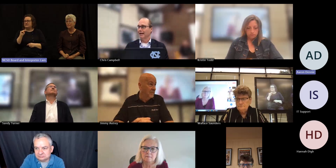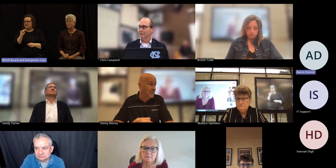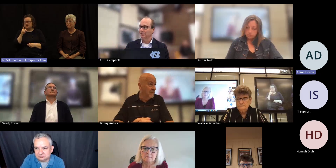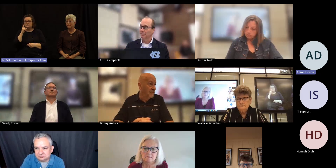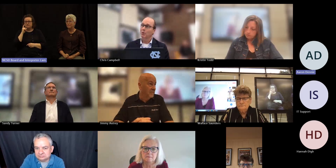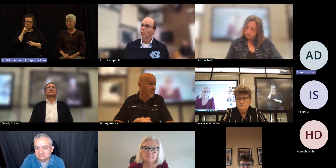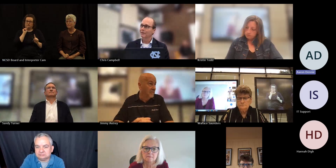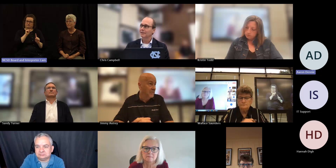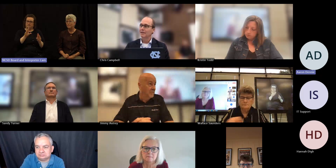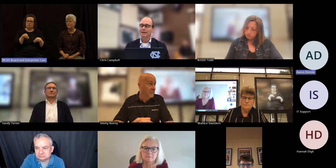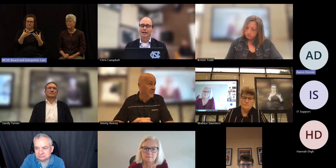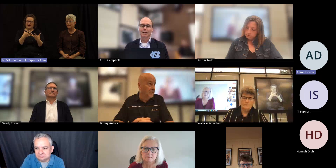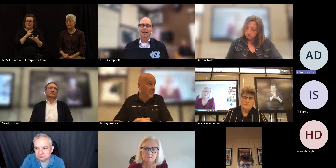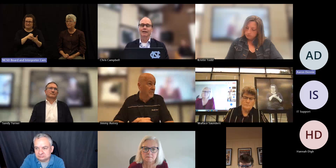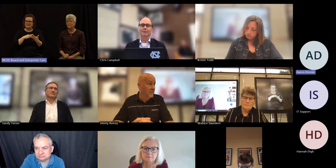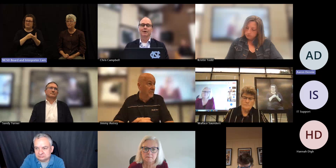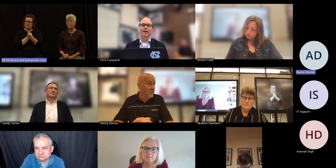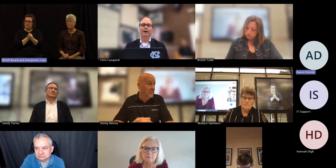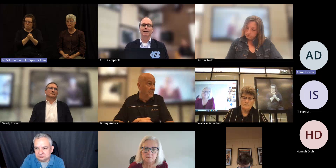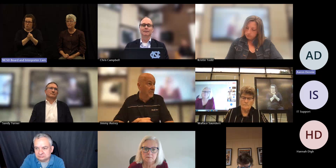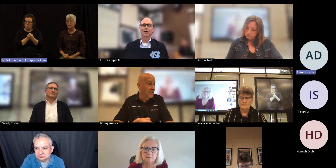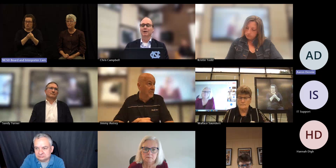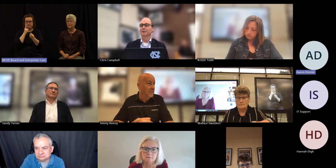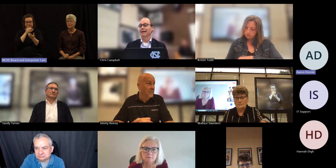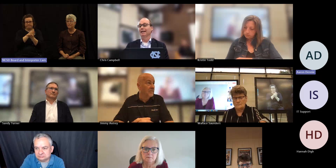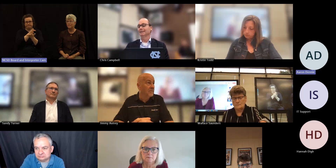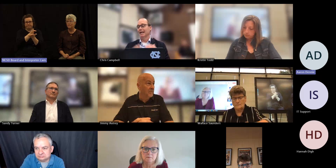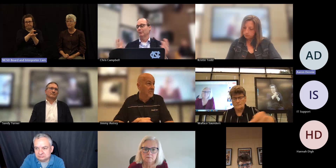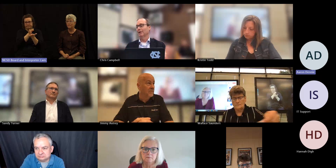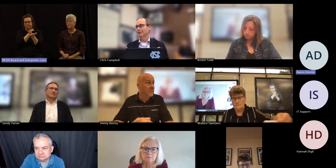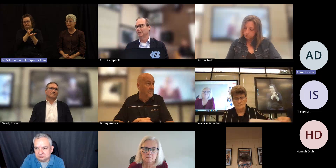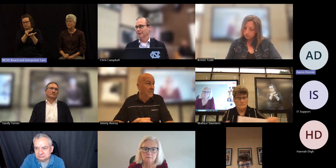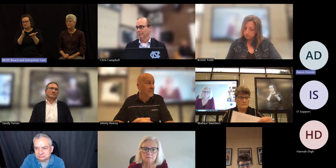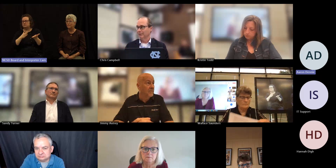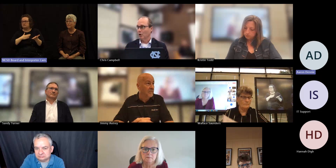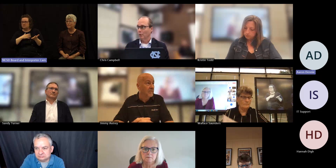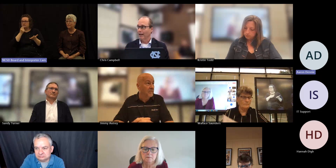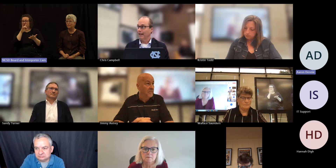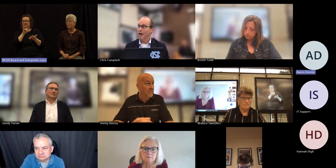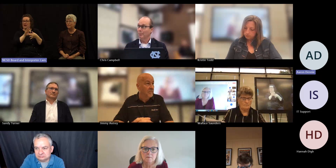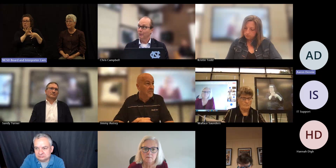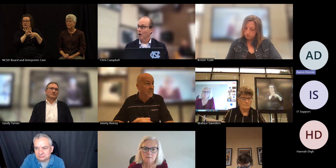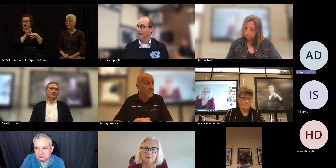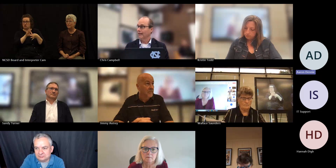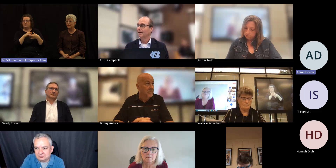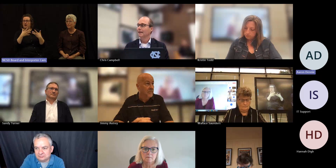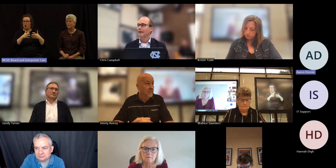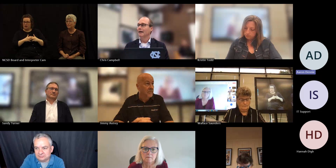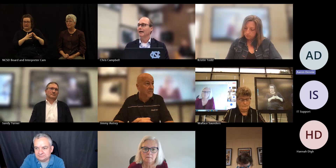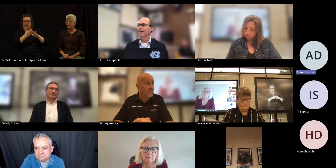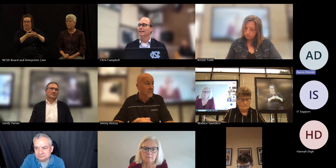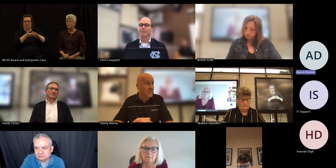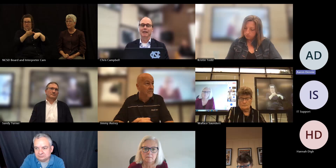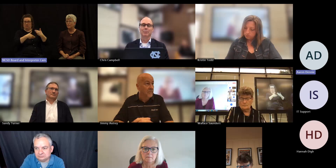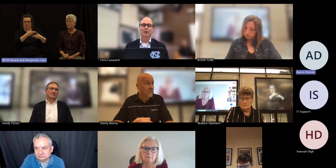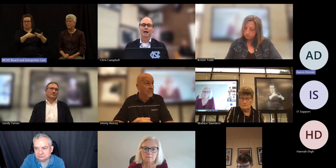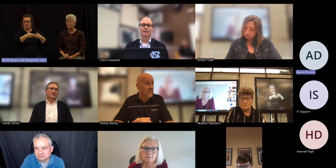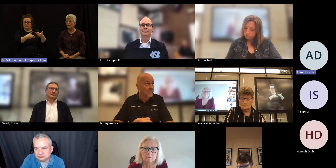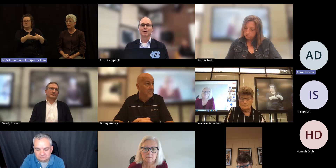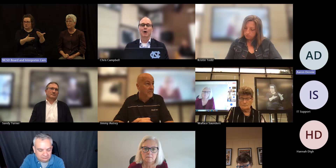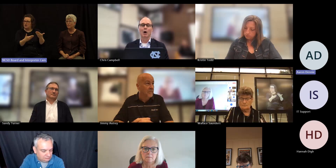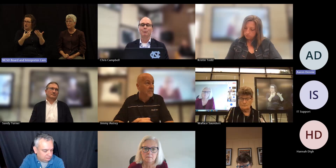their staff with support in a lot of different areas. My understanding is that relationship is already up and running, and it's